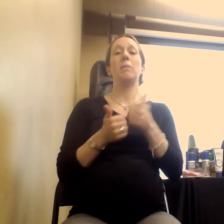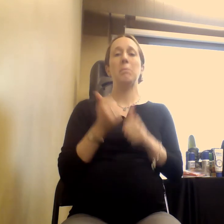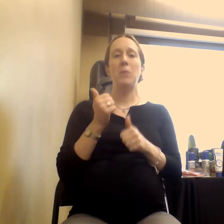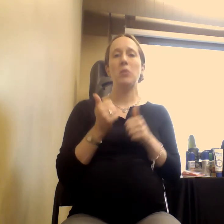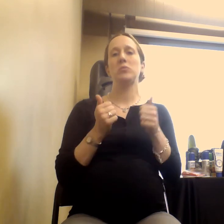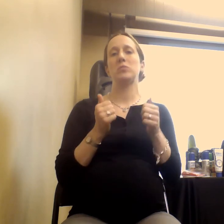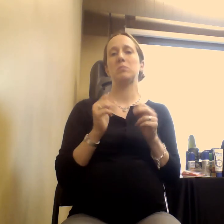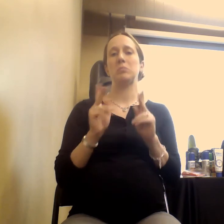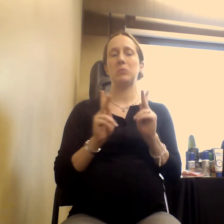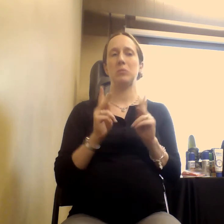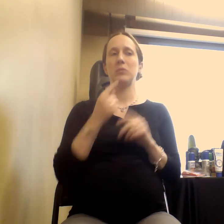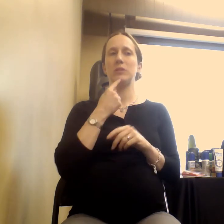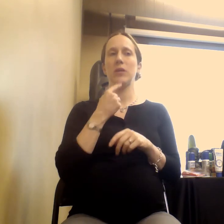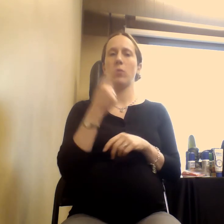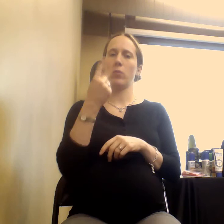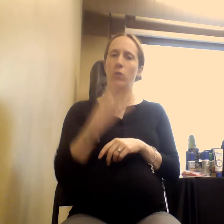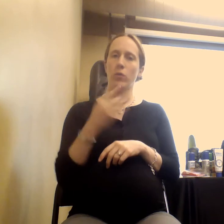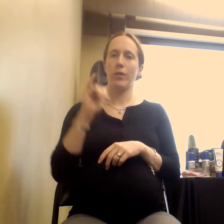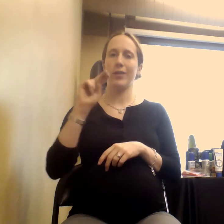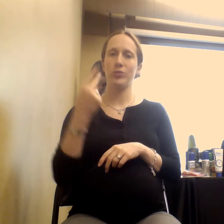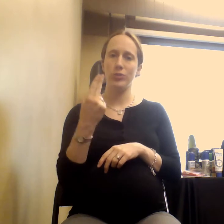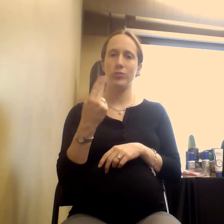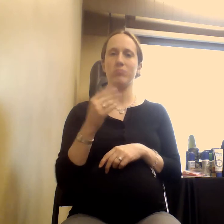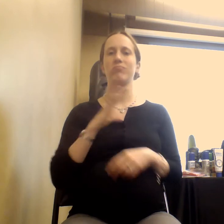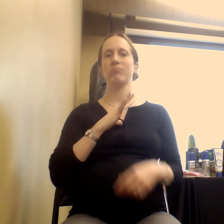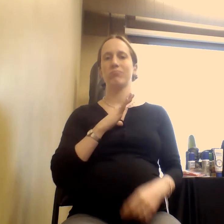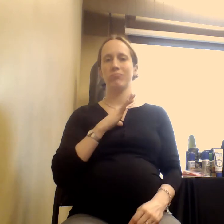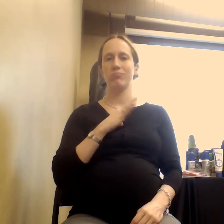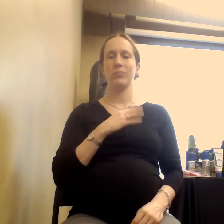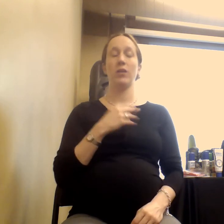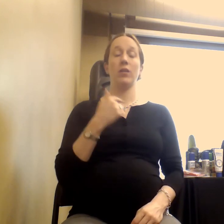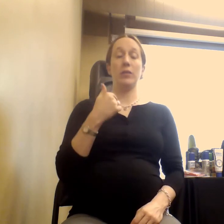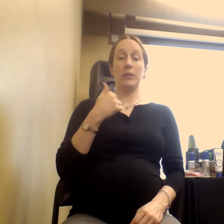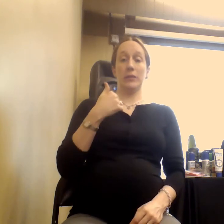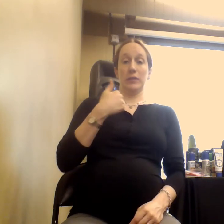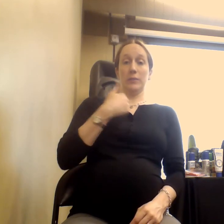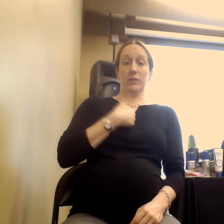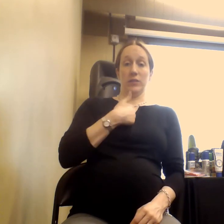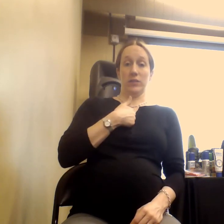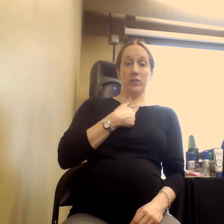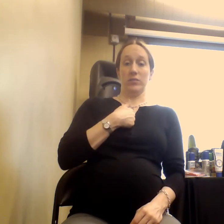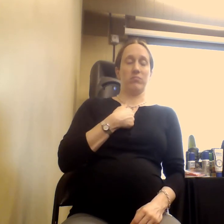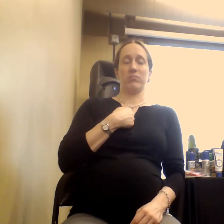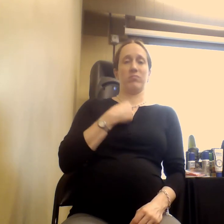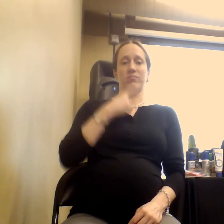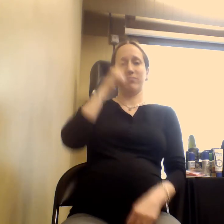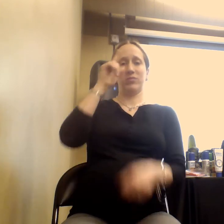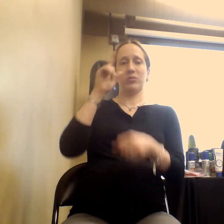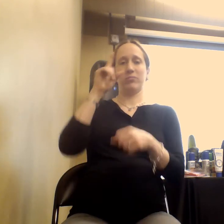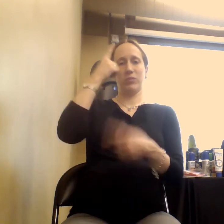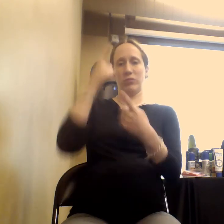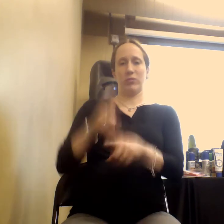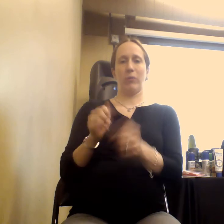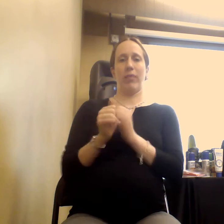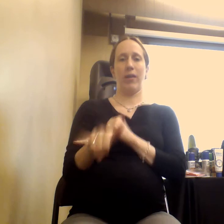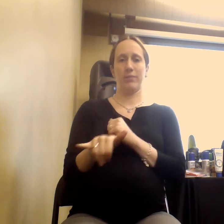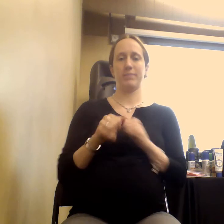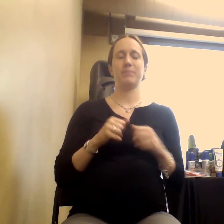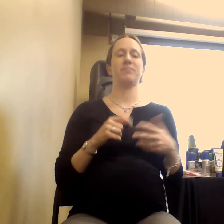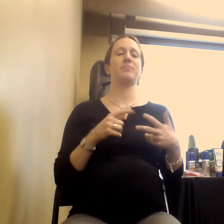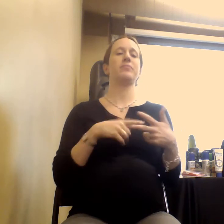I don't think so. I think you have any heel slip at all, you're going to have problems. We talked about EVA versus